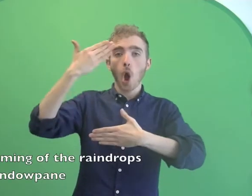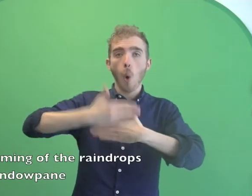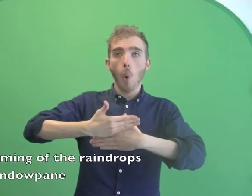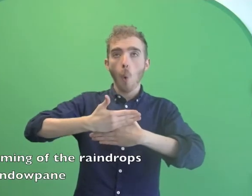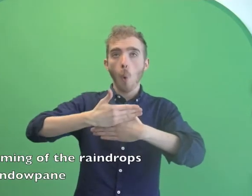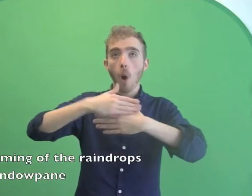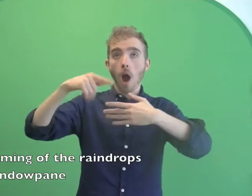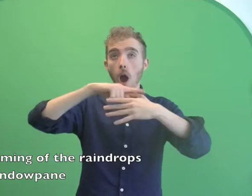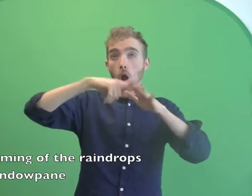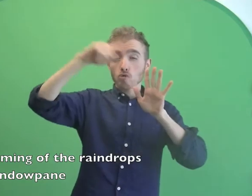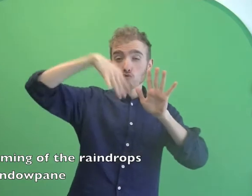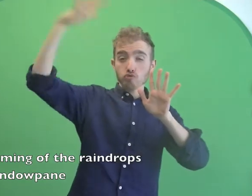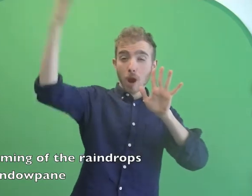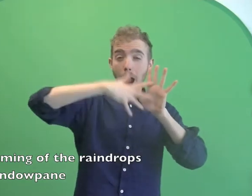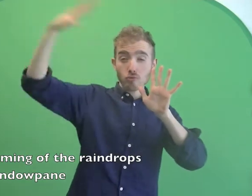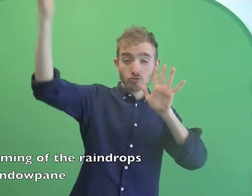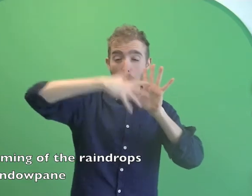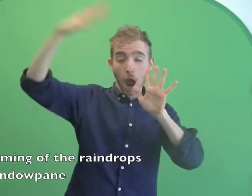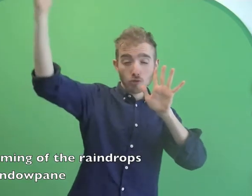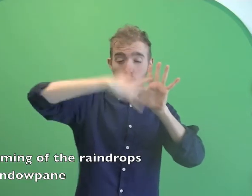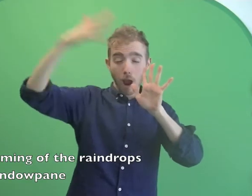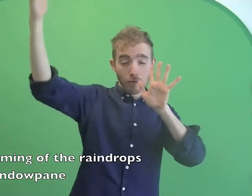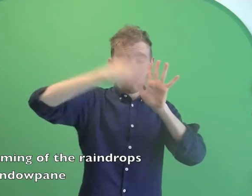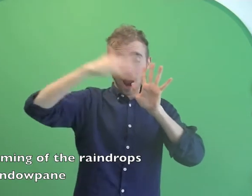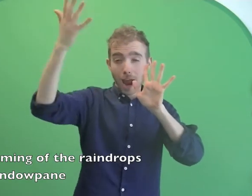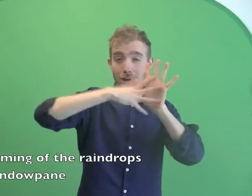The drumming of the raindrops on the window pane